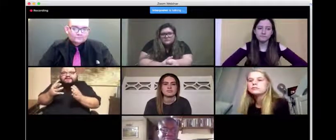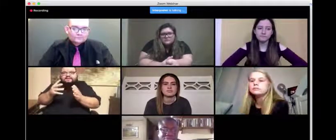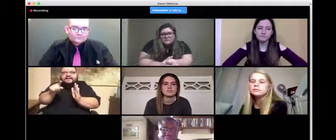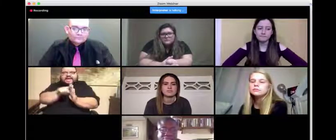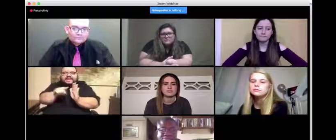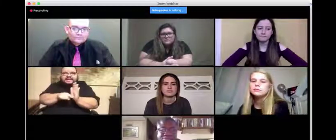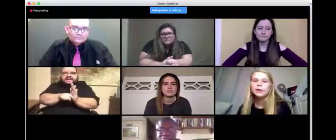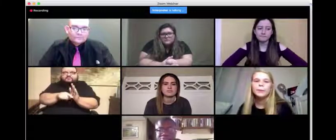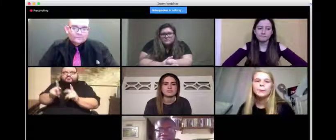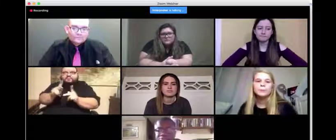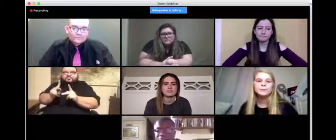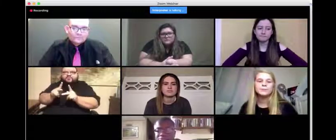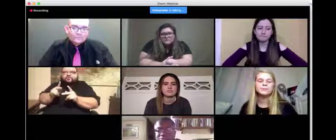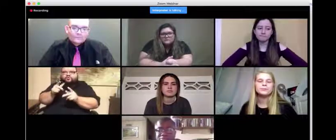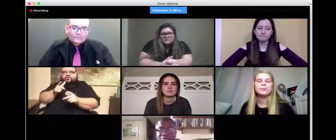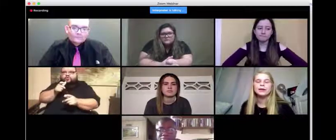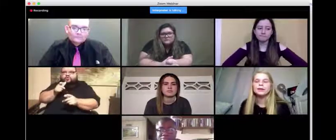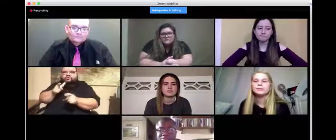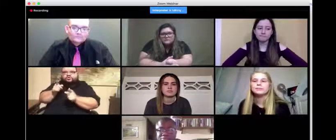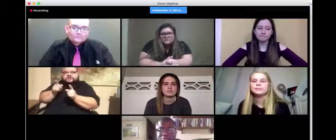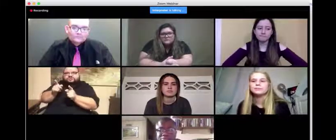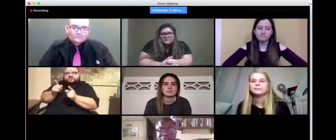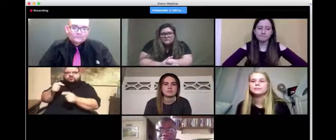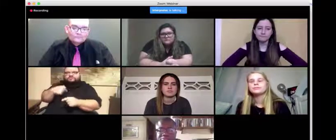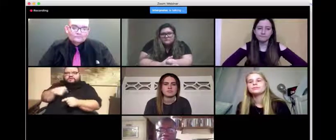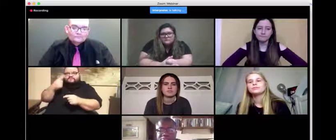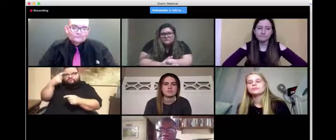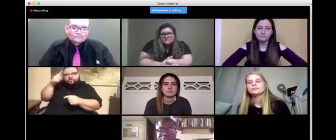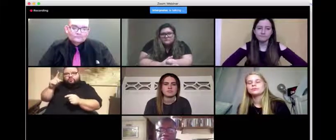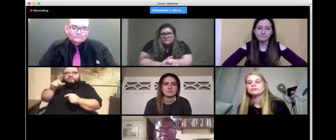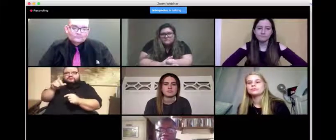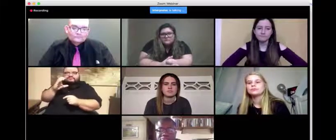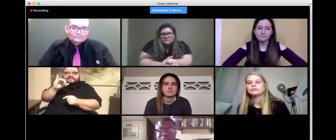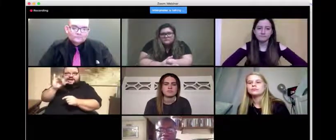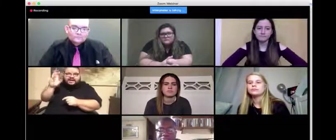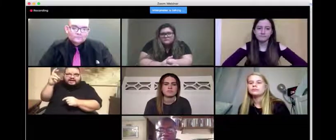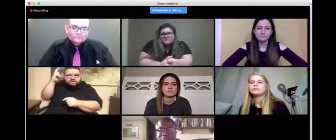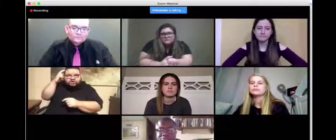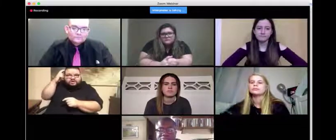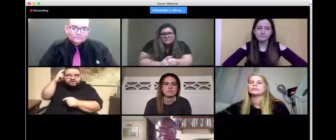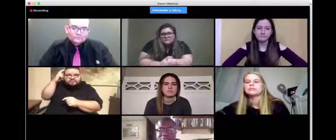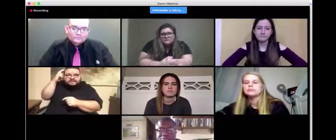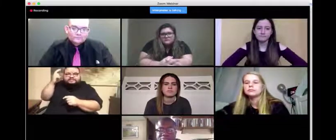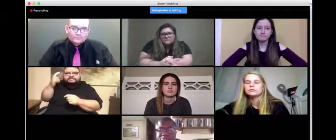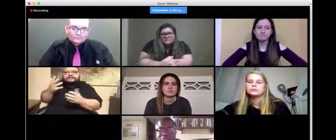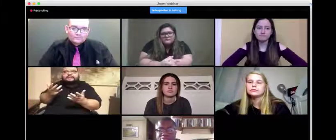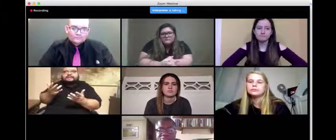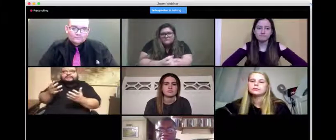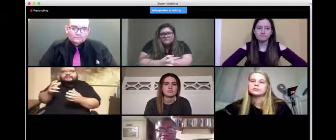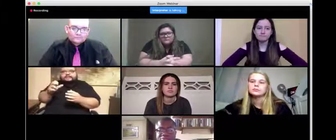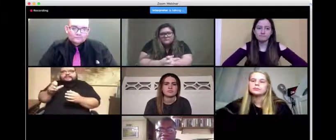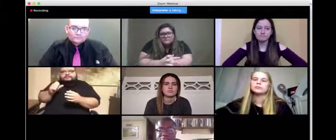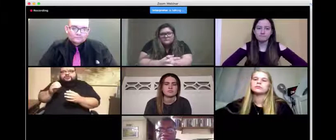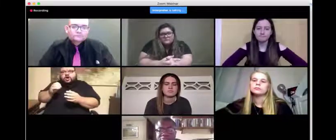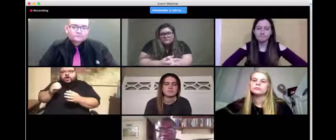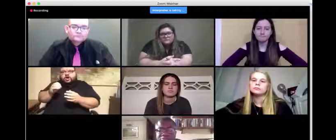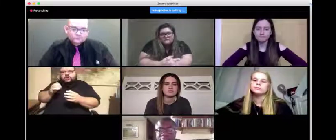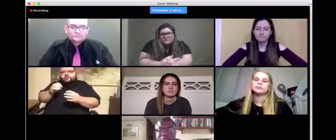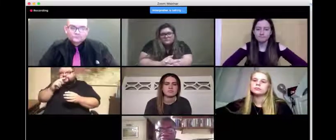me for having the cochlear implant. That was really difficult for me to be involved in the deaf